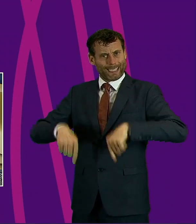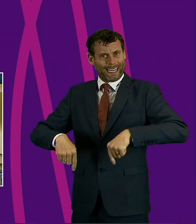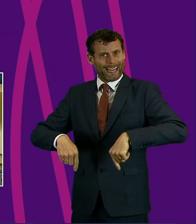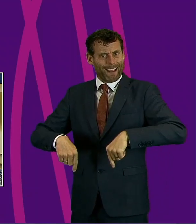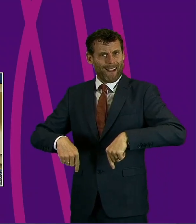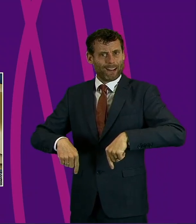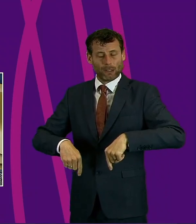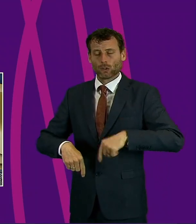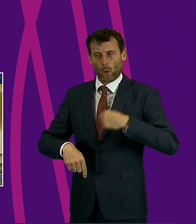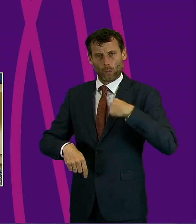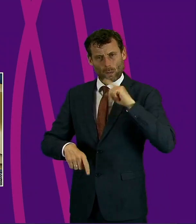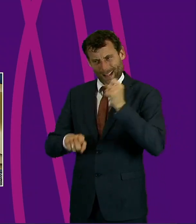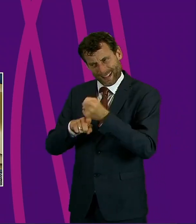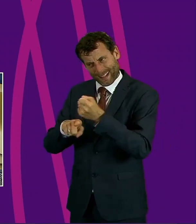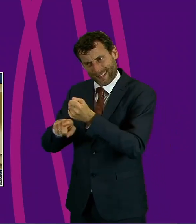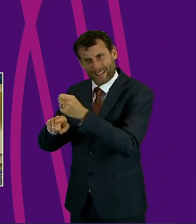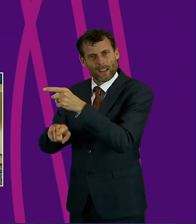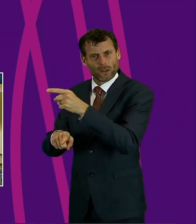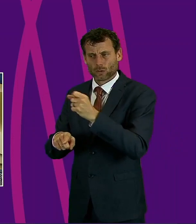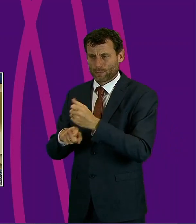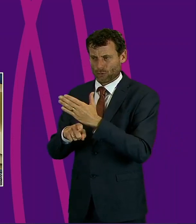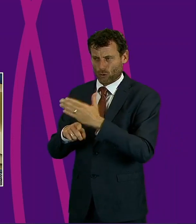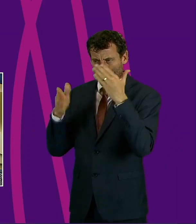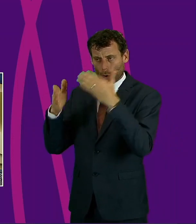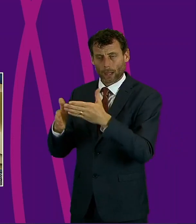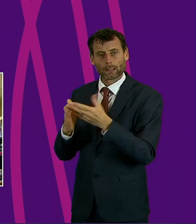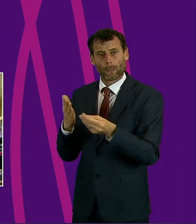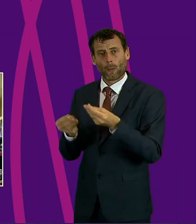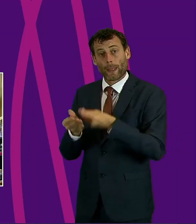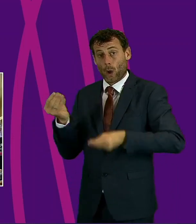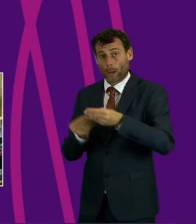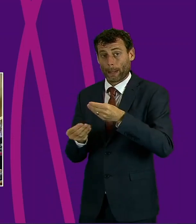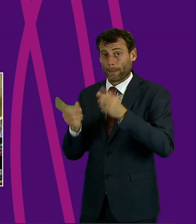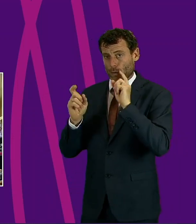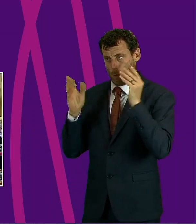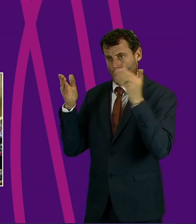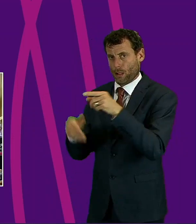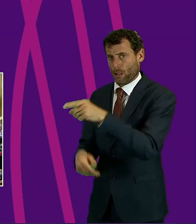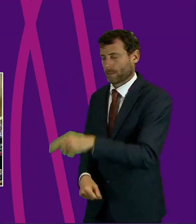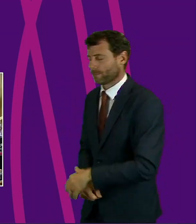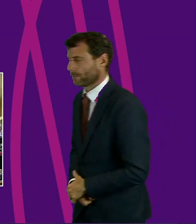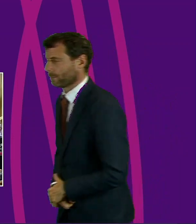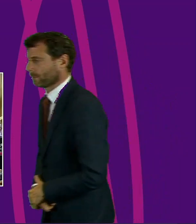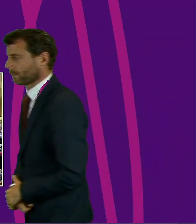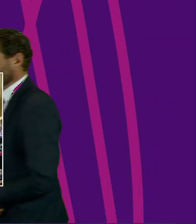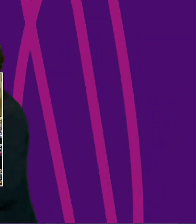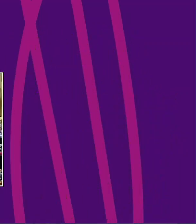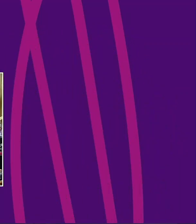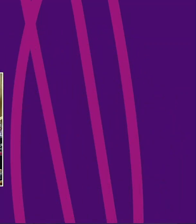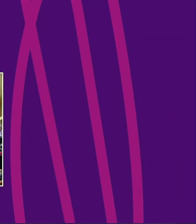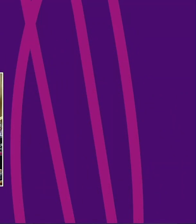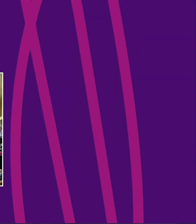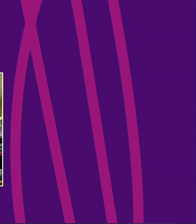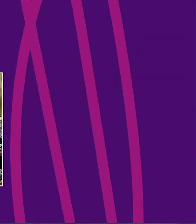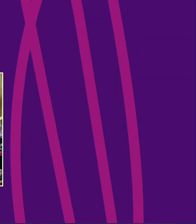ongoing priority for the government and for the Economy Minister in particular. Christine Graham, to be followed by Maurice Corrie. Christine